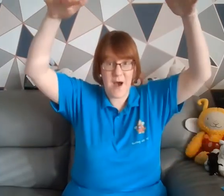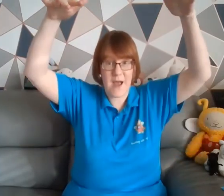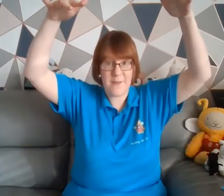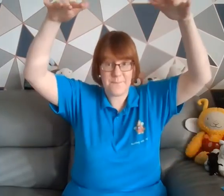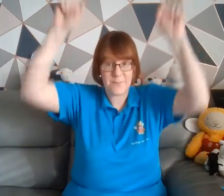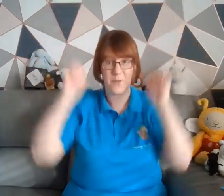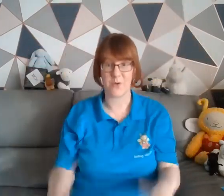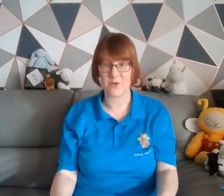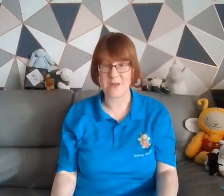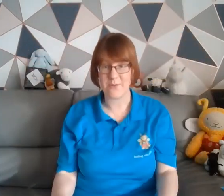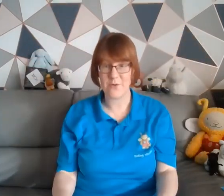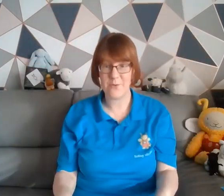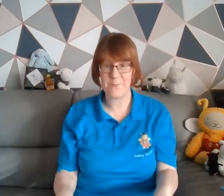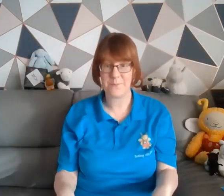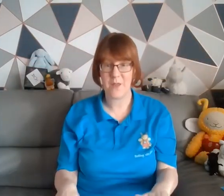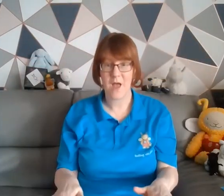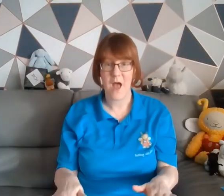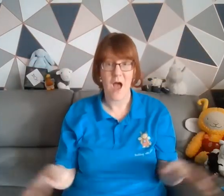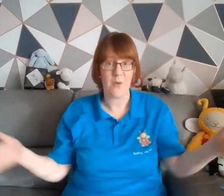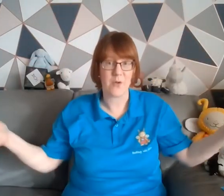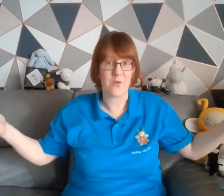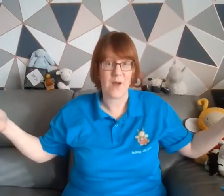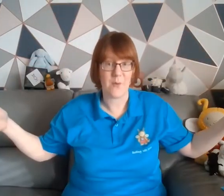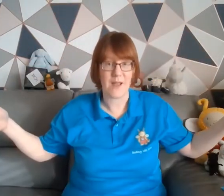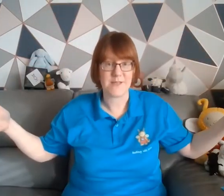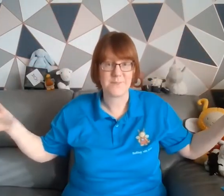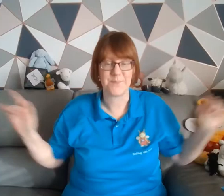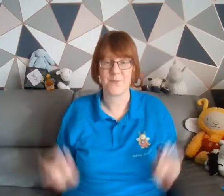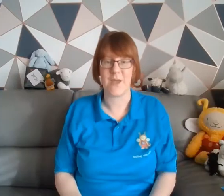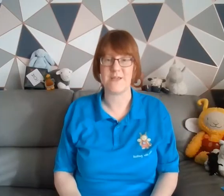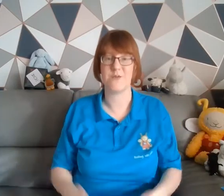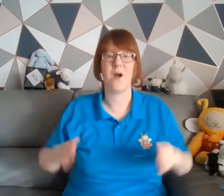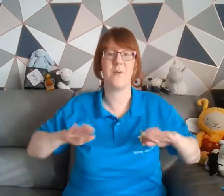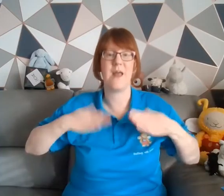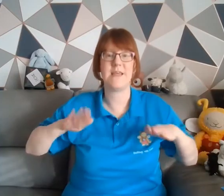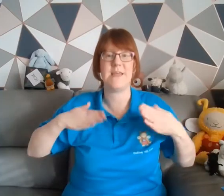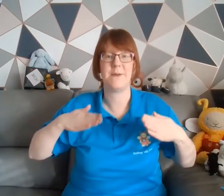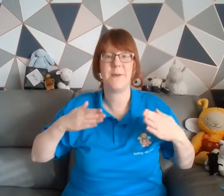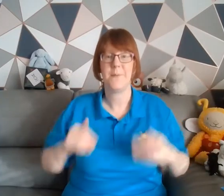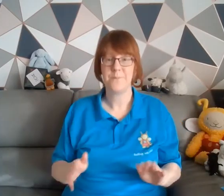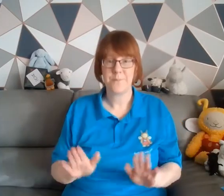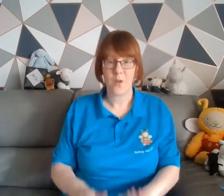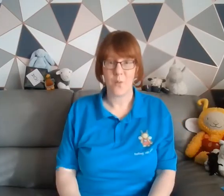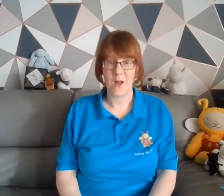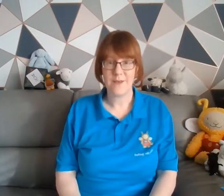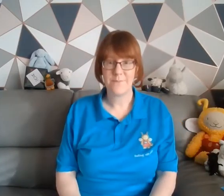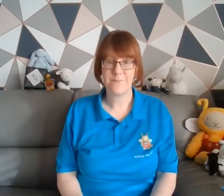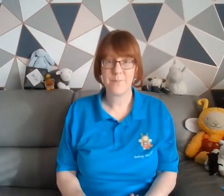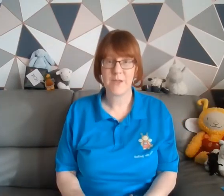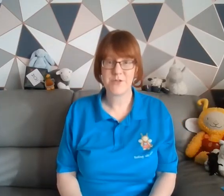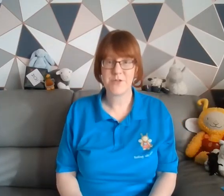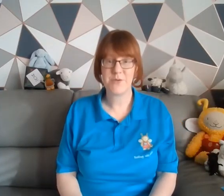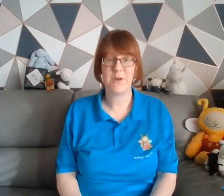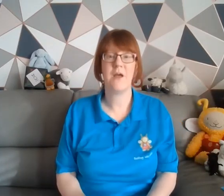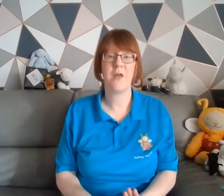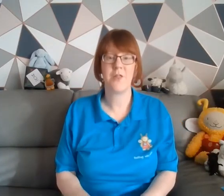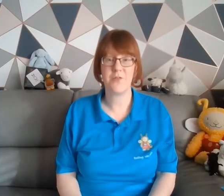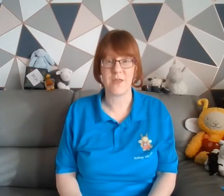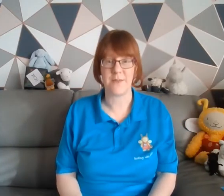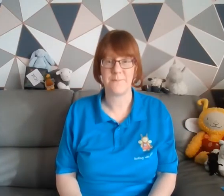high, I'm going to go down low, and I'm going to go out wide. Okay, so are we ready? One, two, three.